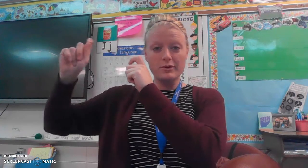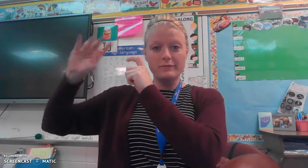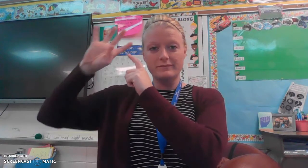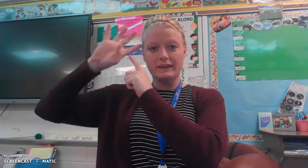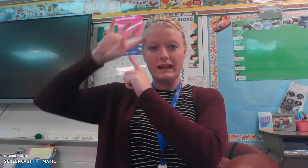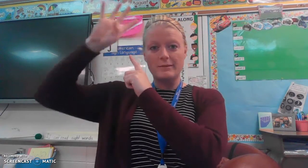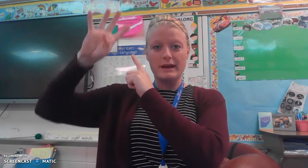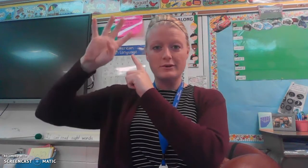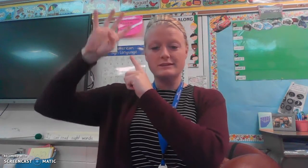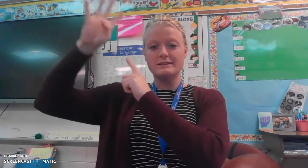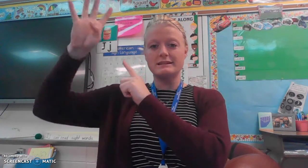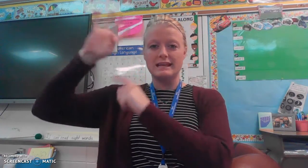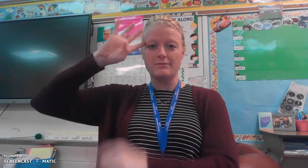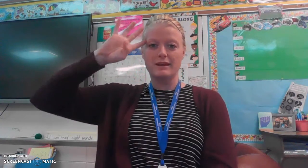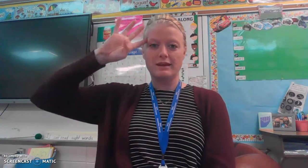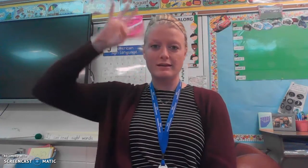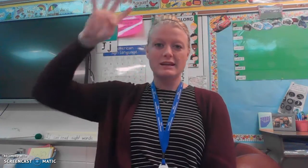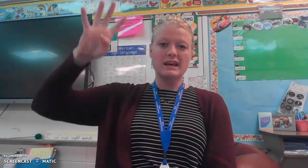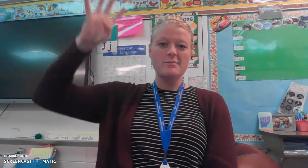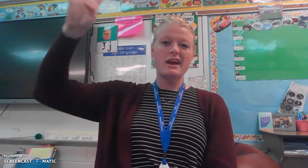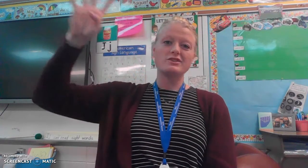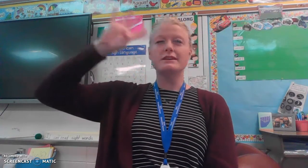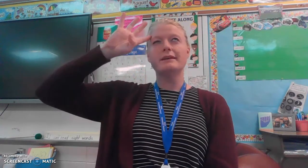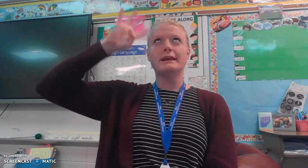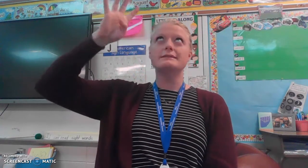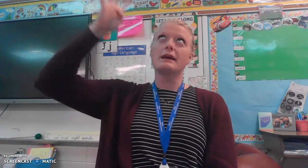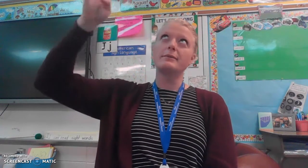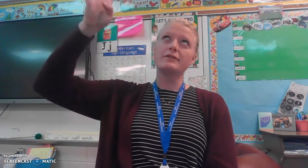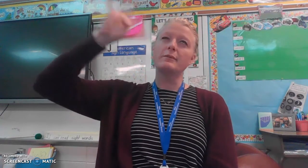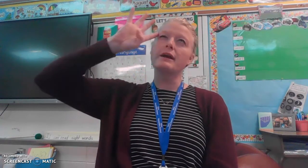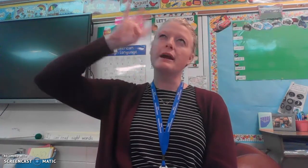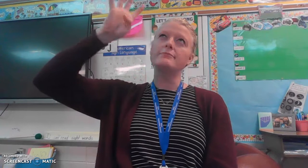bubble, they kind of bounce. Same thing. Imagine like it's coming from your head.